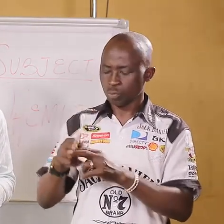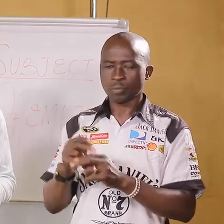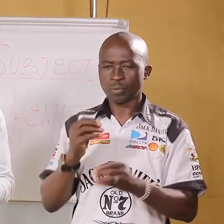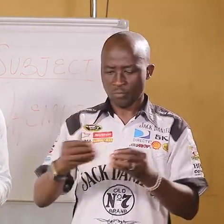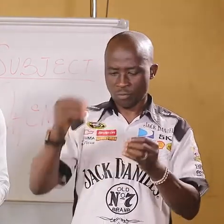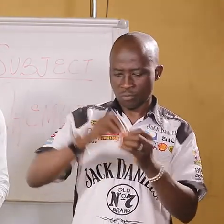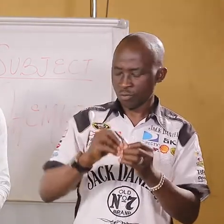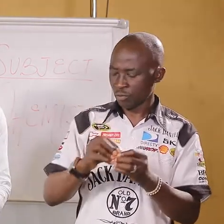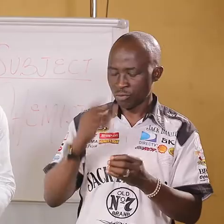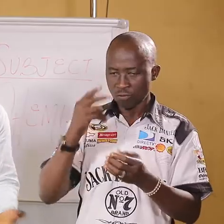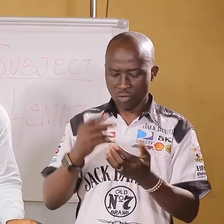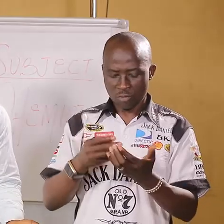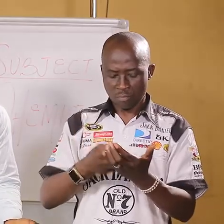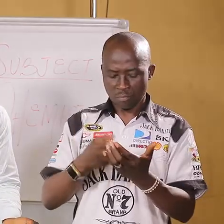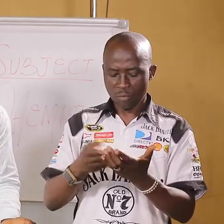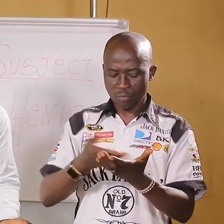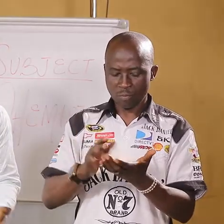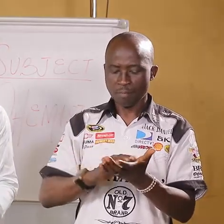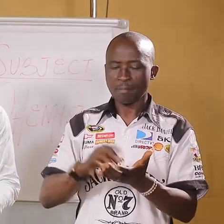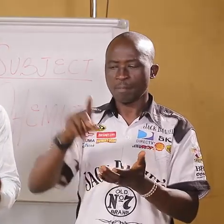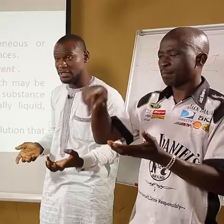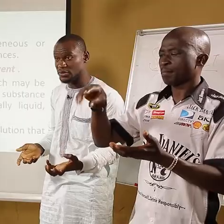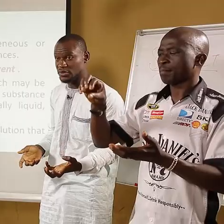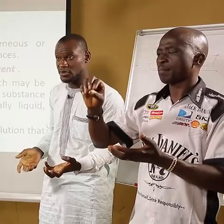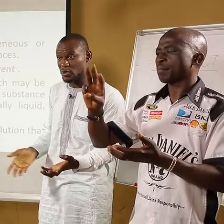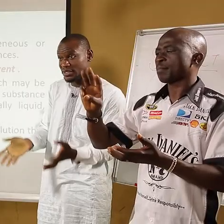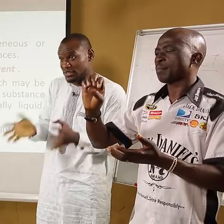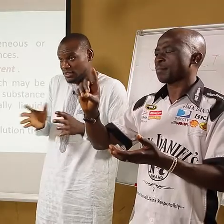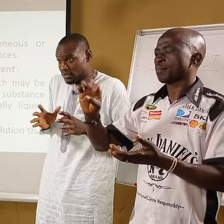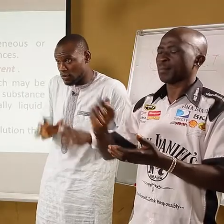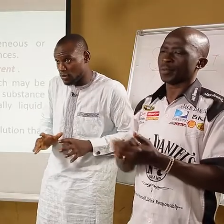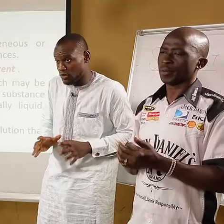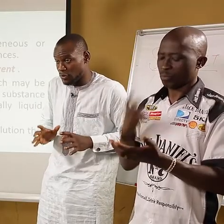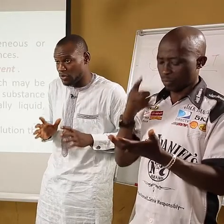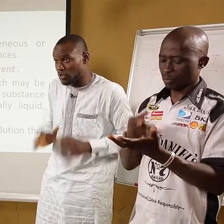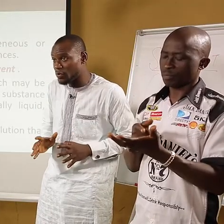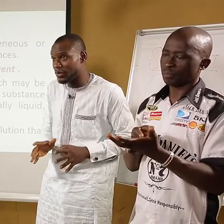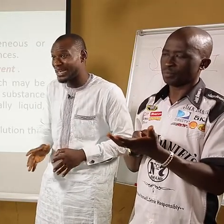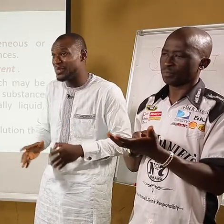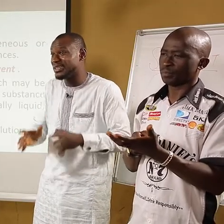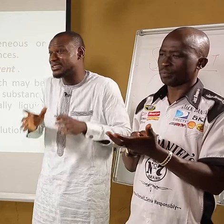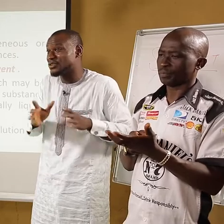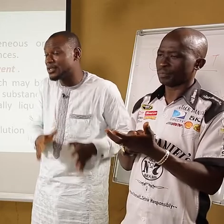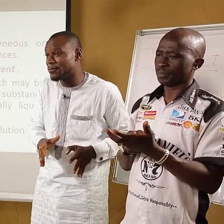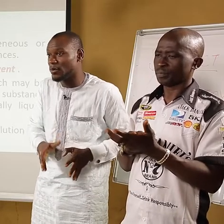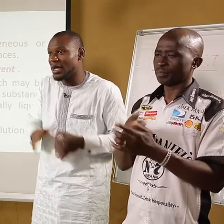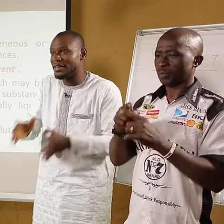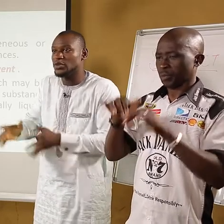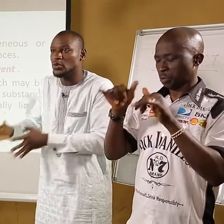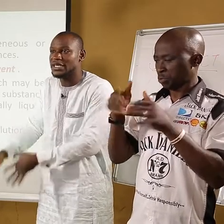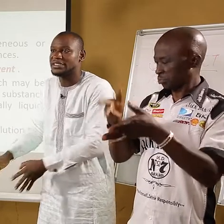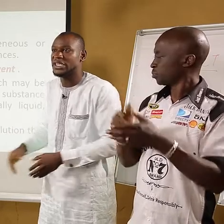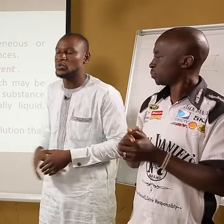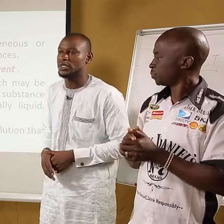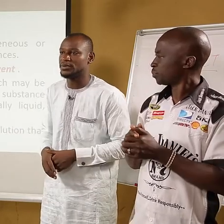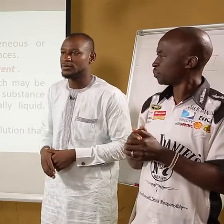realize that you'll be seeing the chalk powder in the solution. That means this is heterogeneous because the chalk powder remains in solid form and